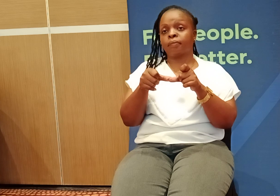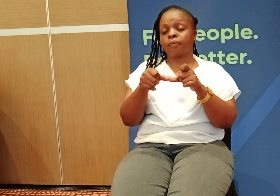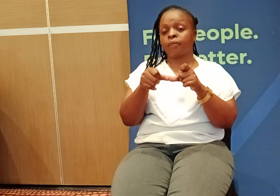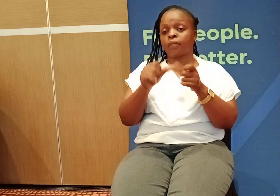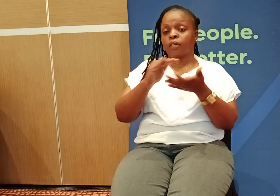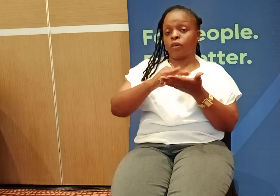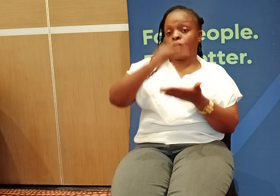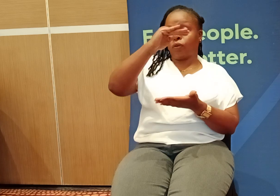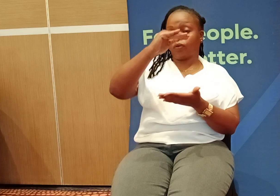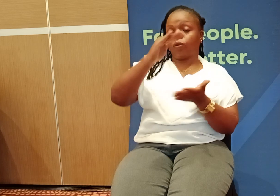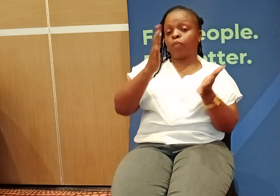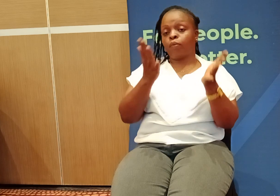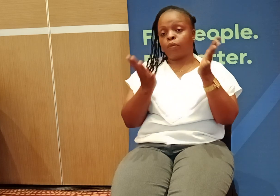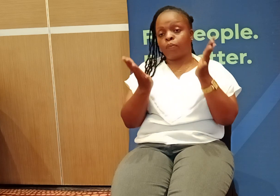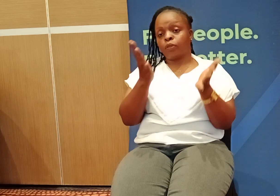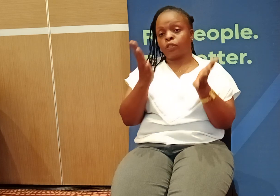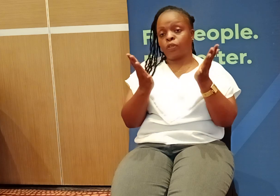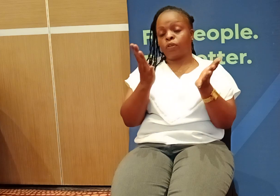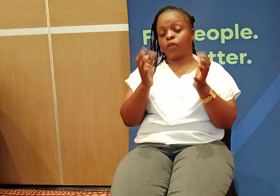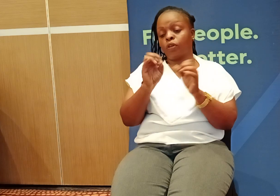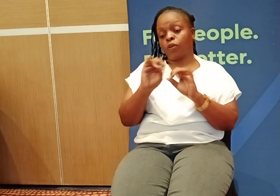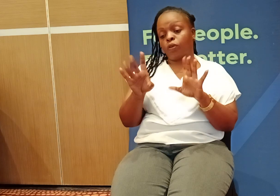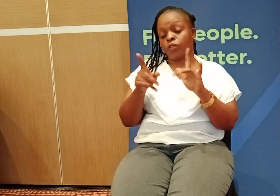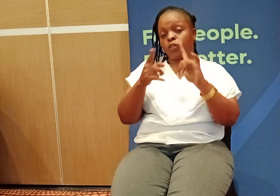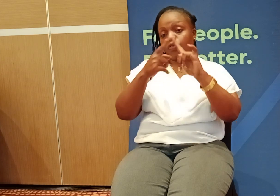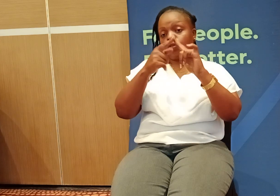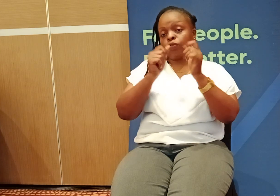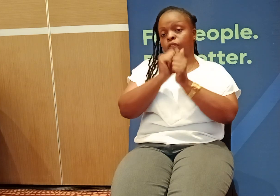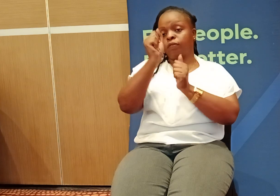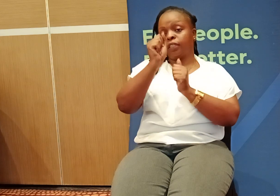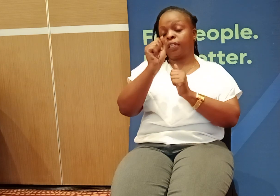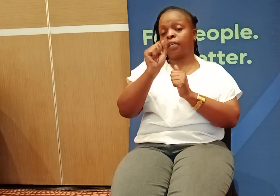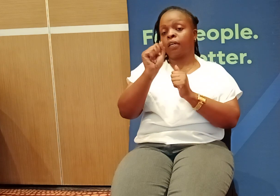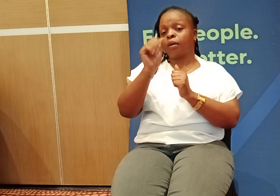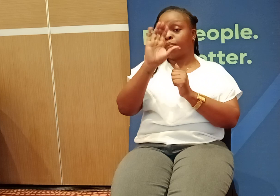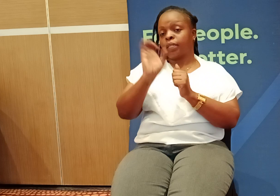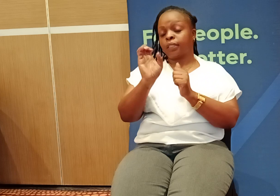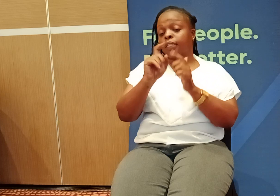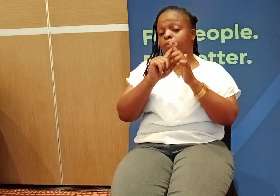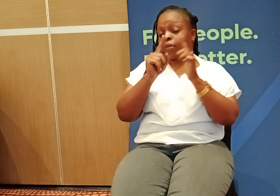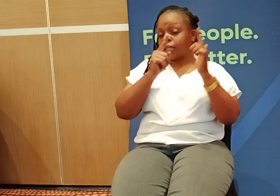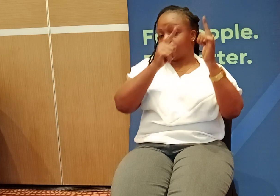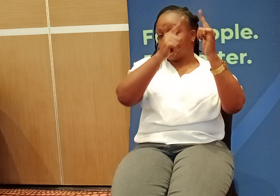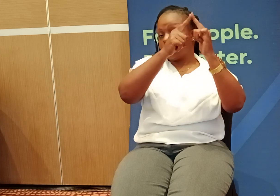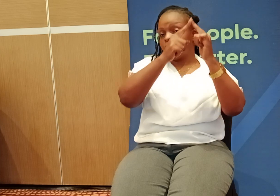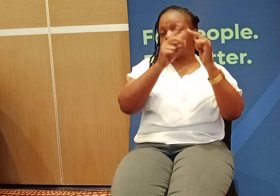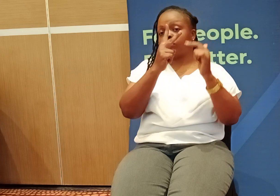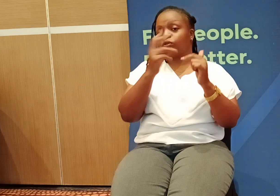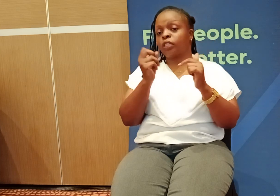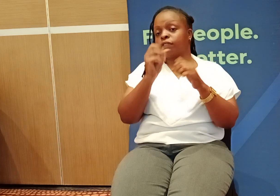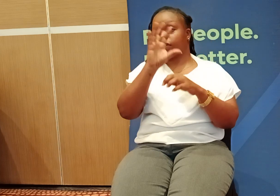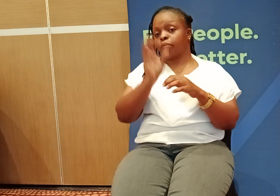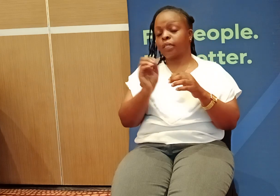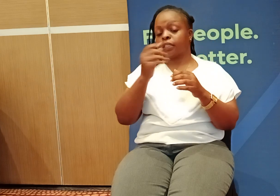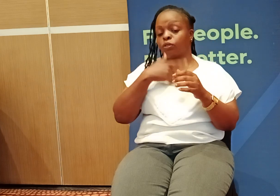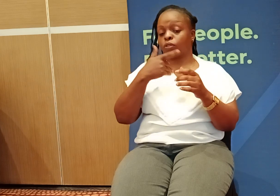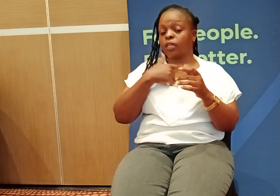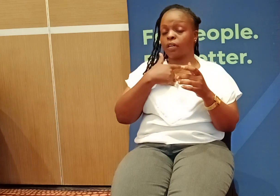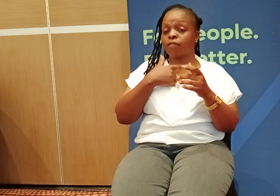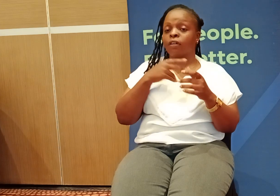grew proportion of green loans to 15%, we're still targeting 25%. We've committed to net zero